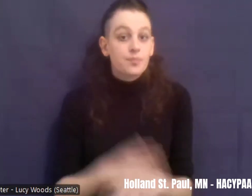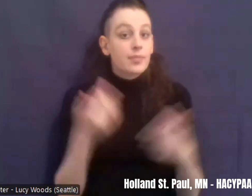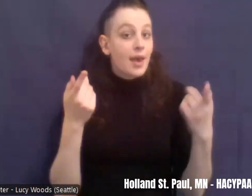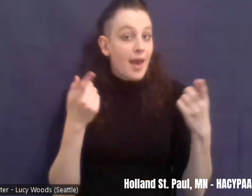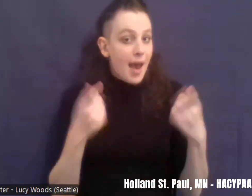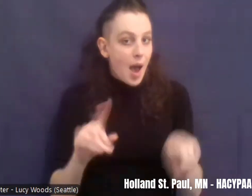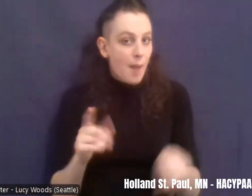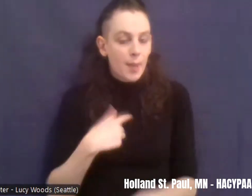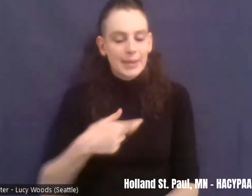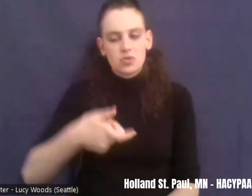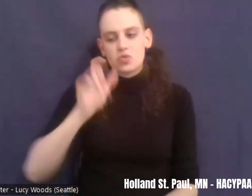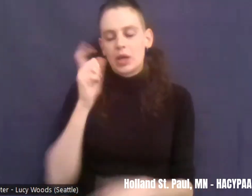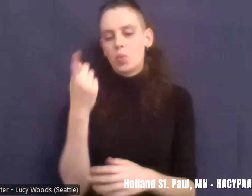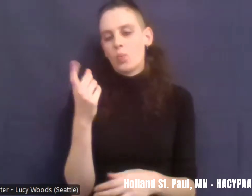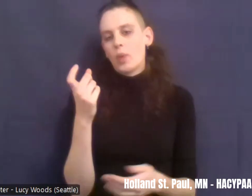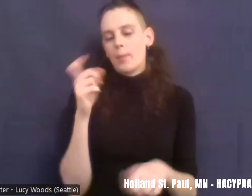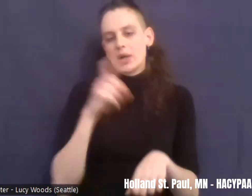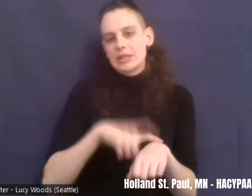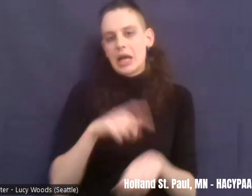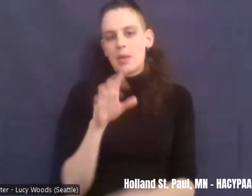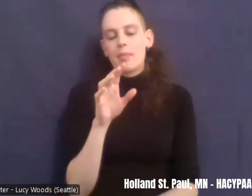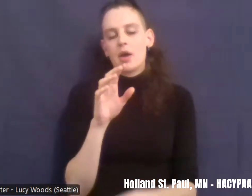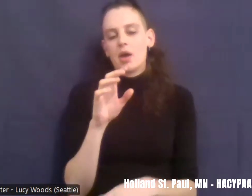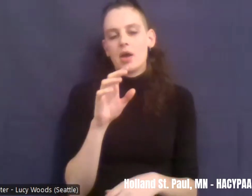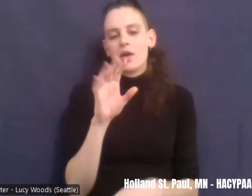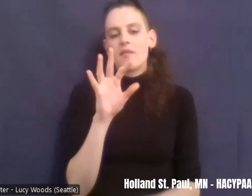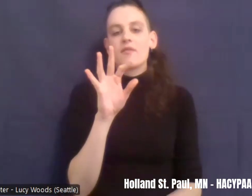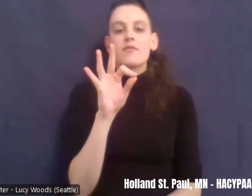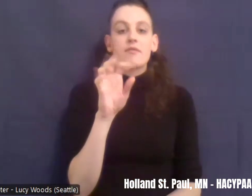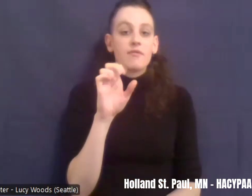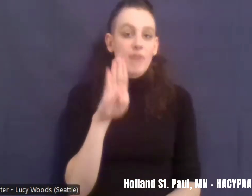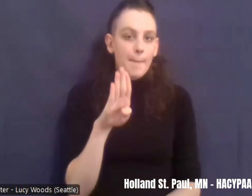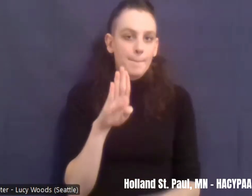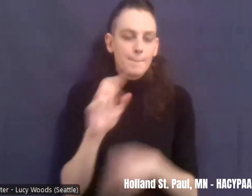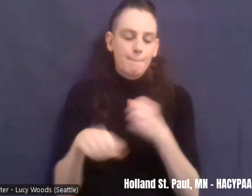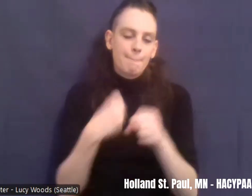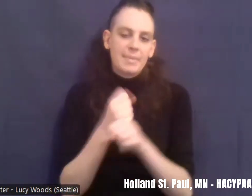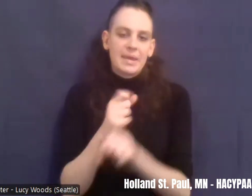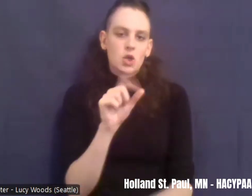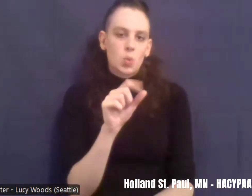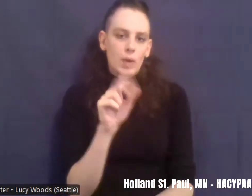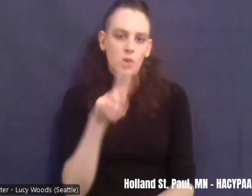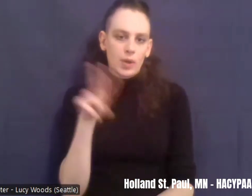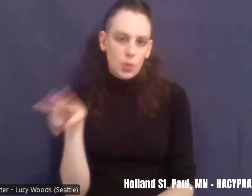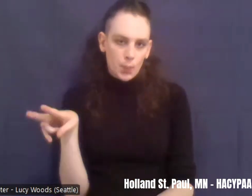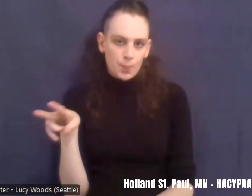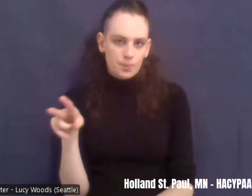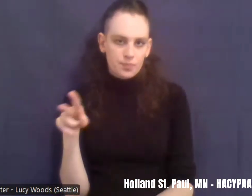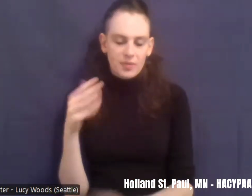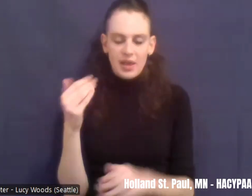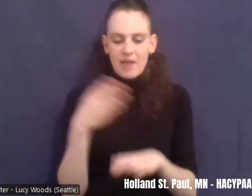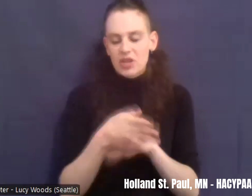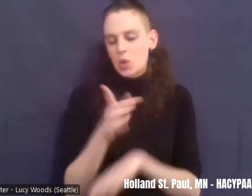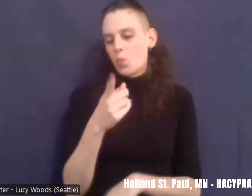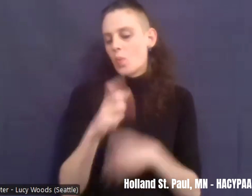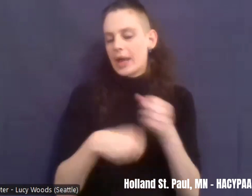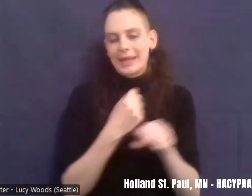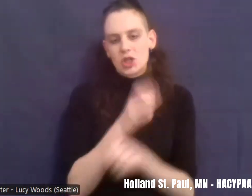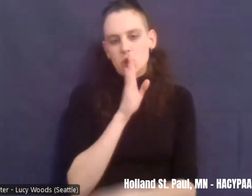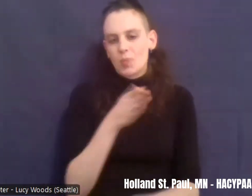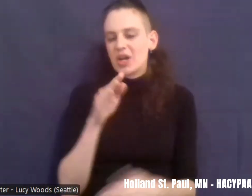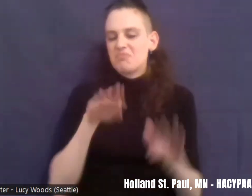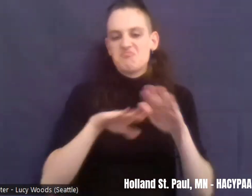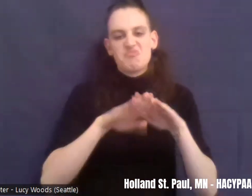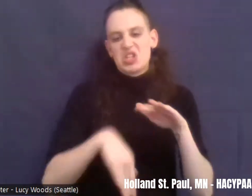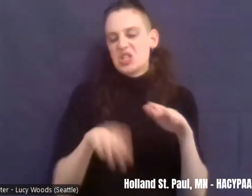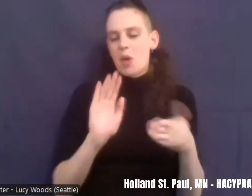one more time in February of 2022 after like a year of sobriety, which is like the least amount of time I had ever had. Like